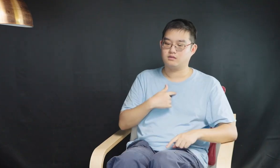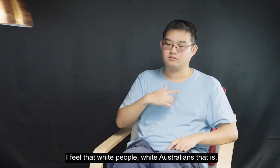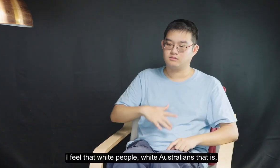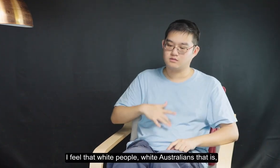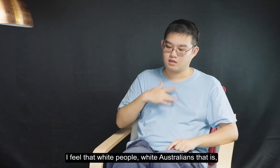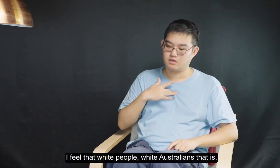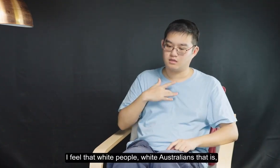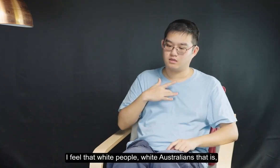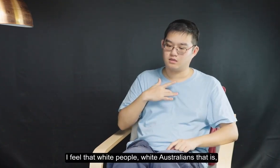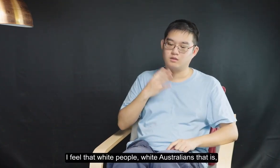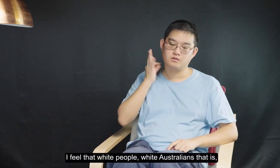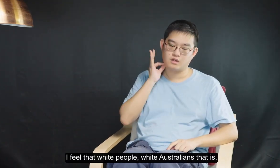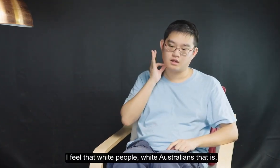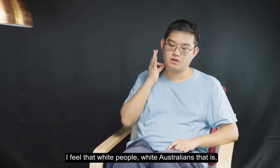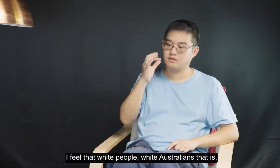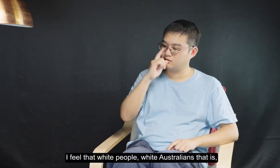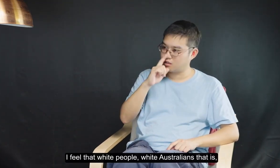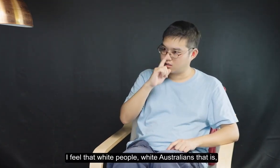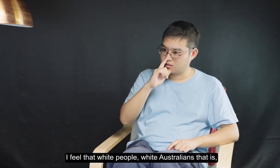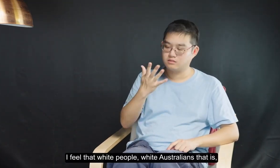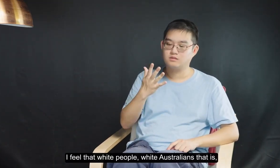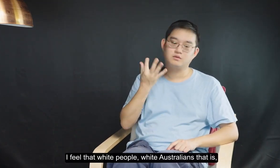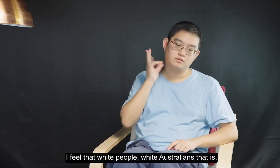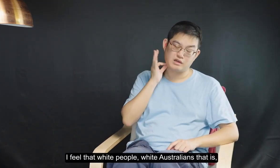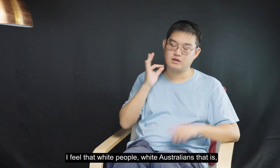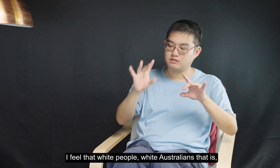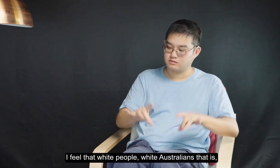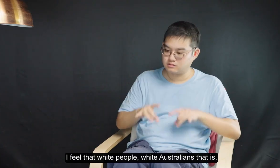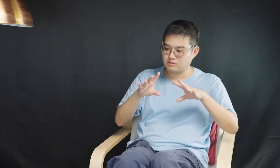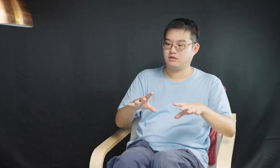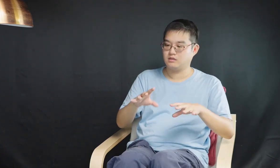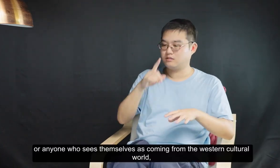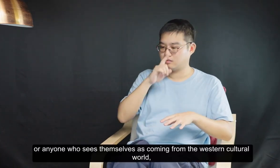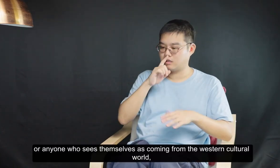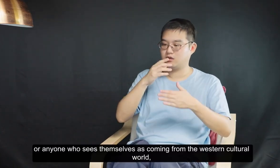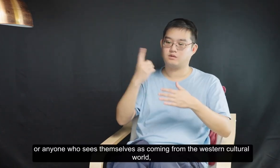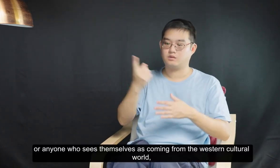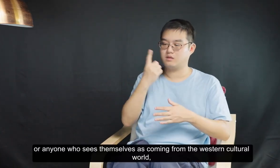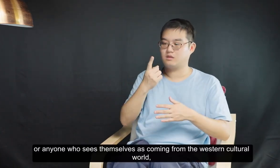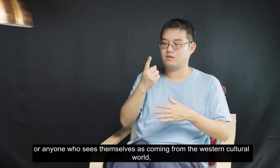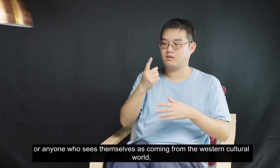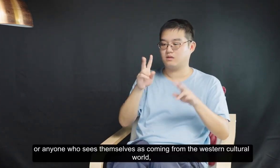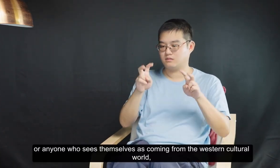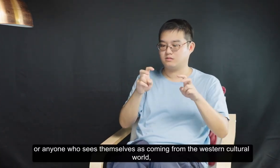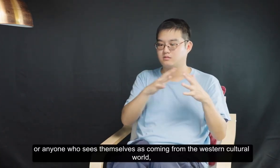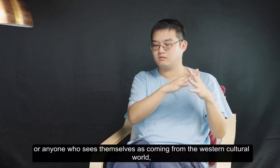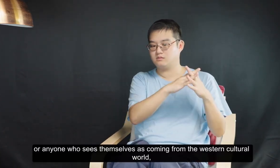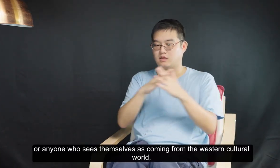I feel that white people, white Australians, that is, or anyone who sees themselves as coming from